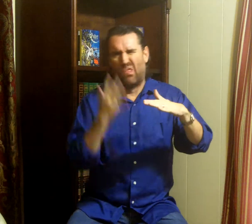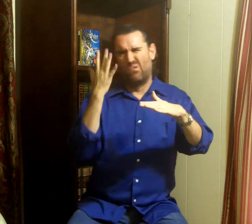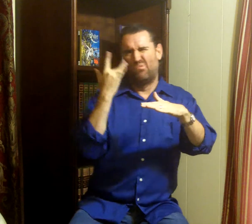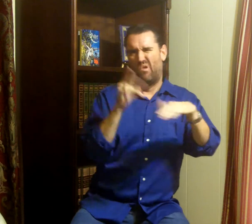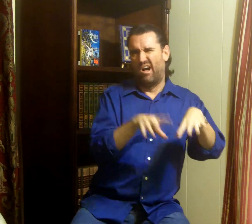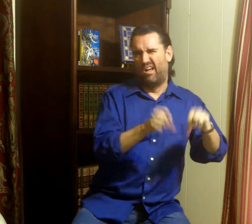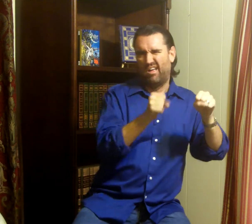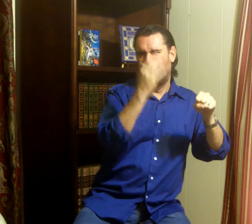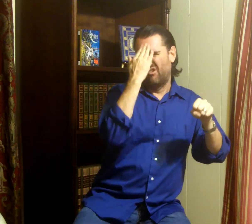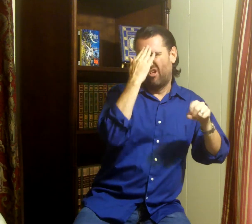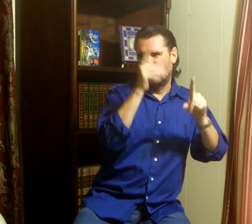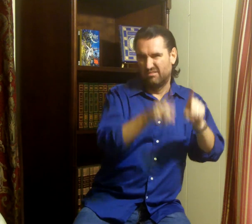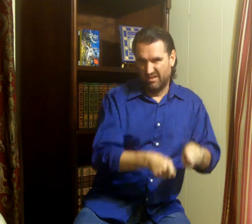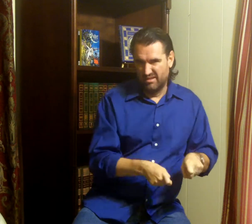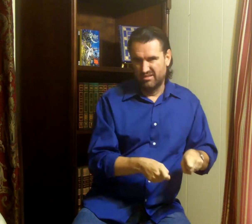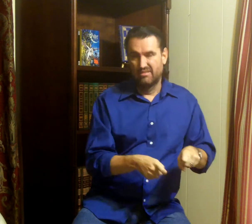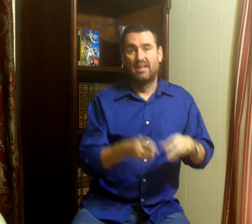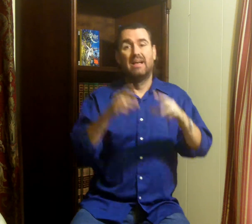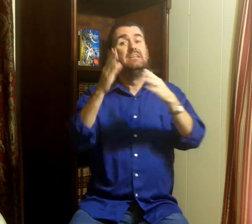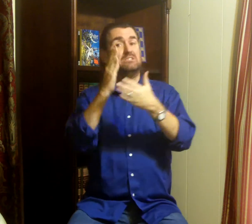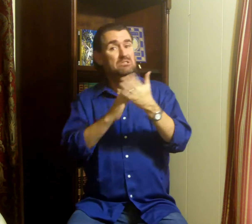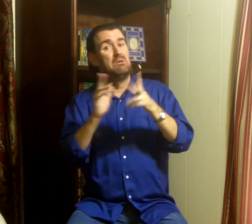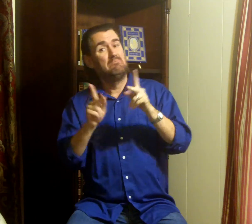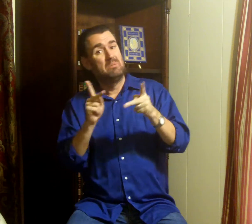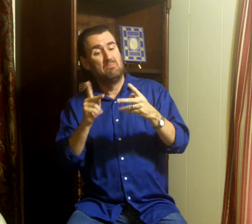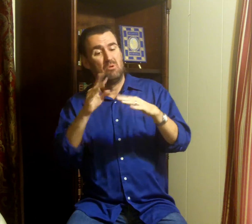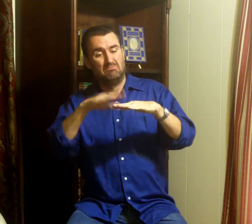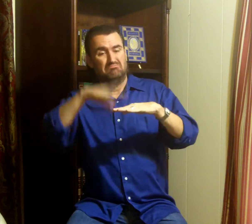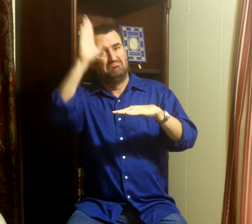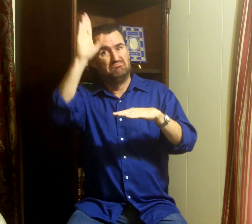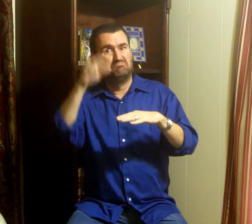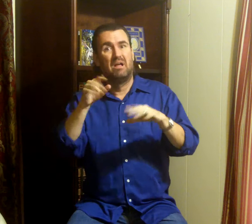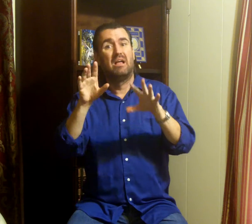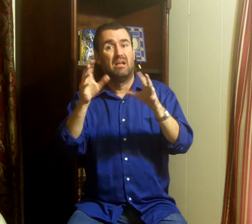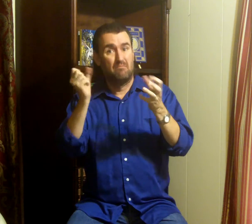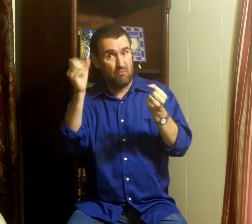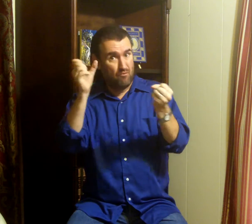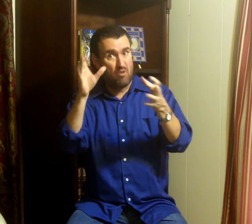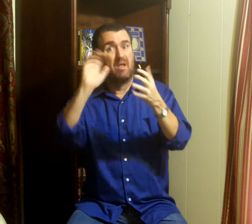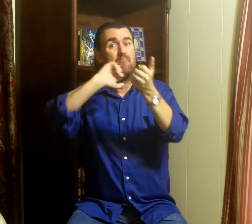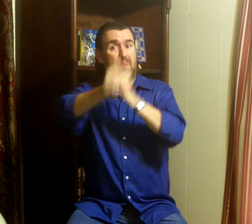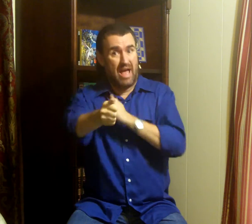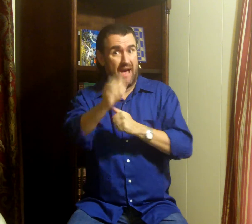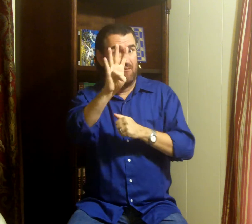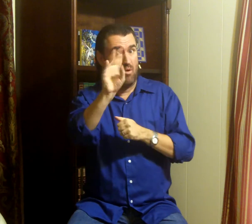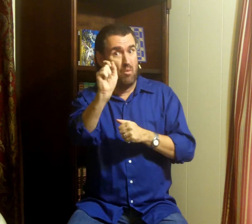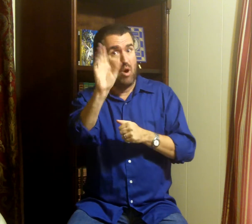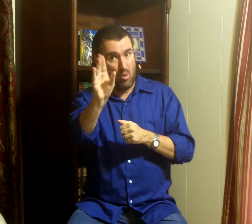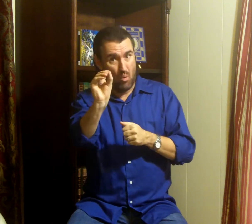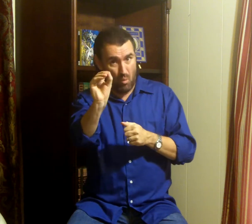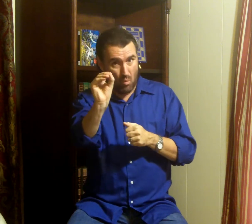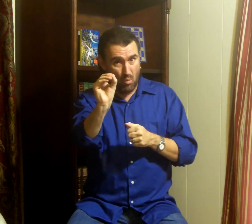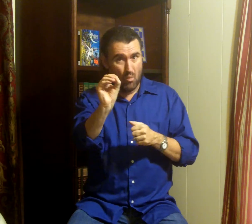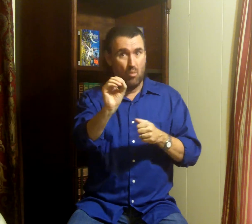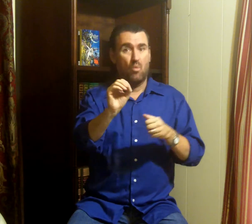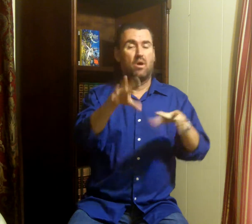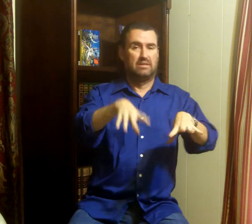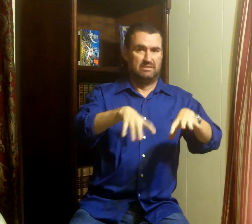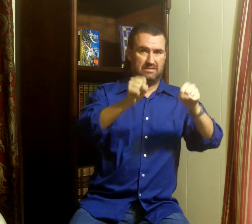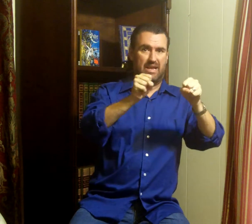knowledge test so that they can join RID as a certified member. All right. Now, these days,